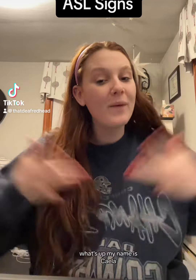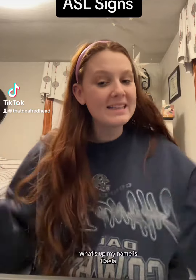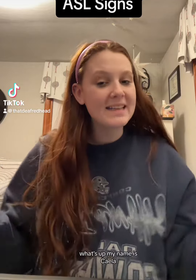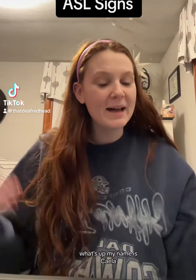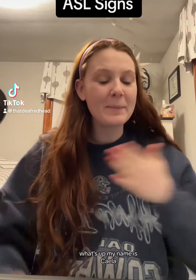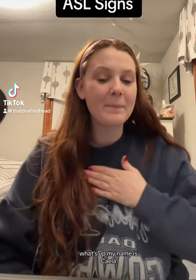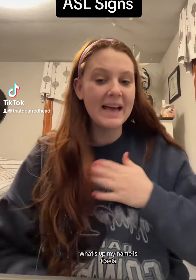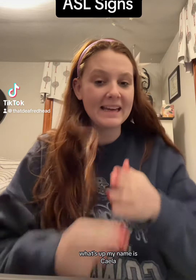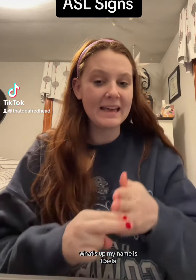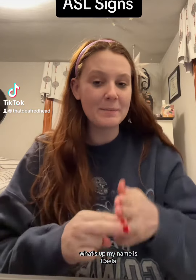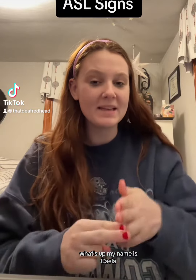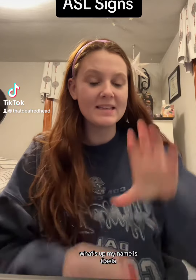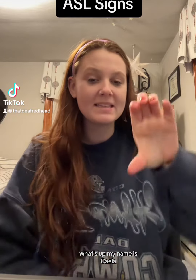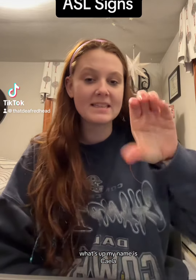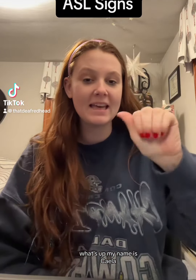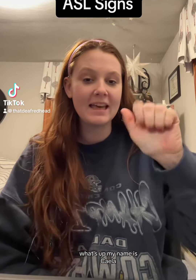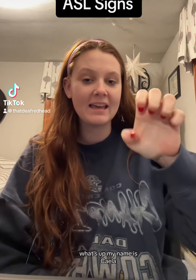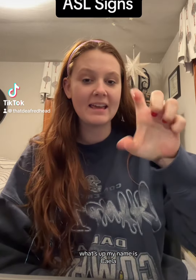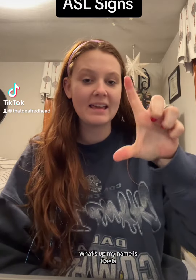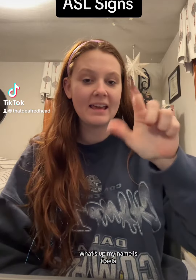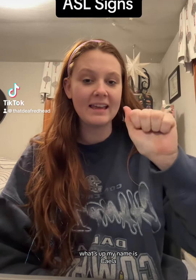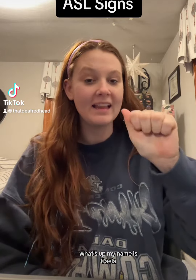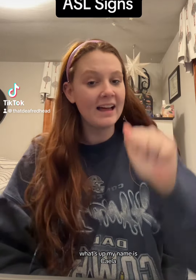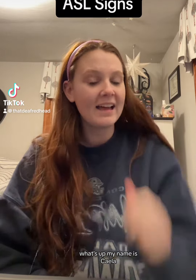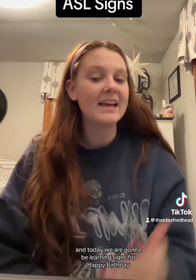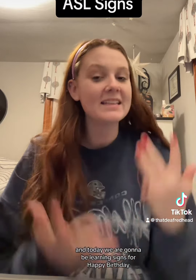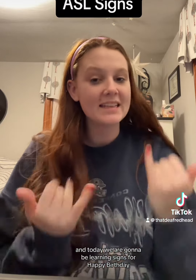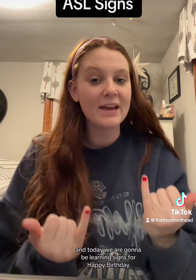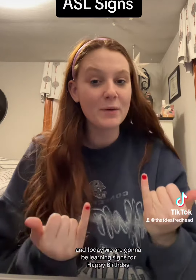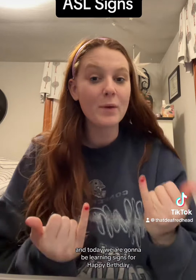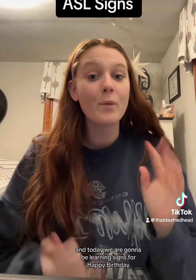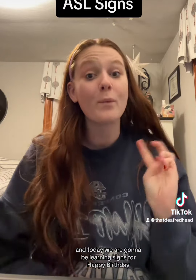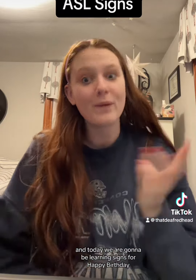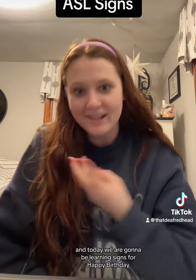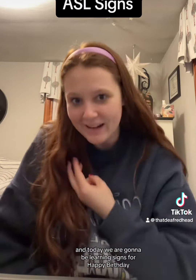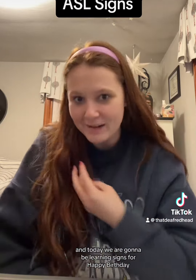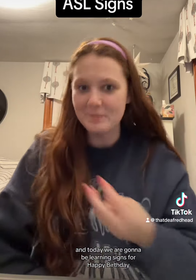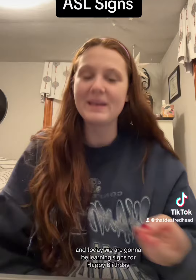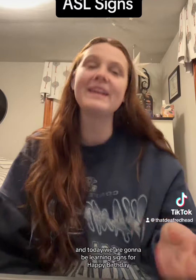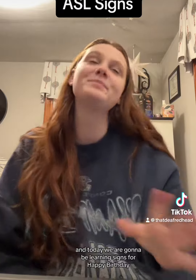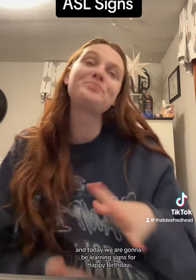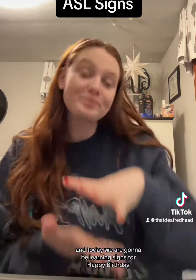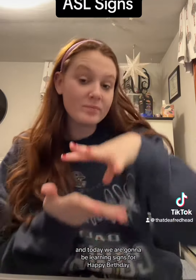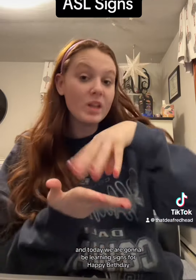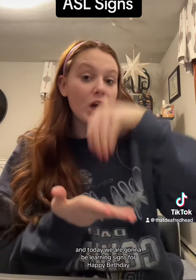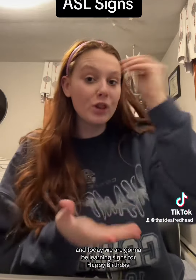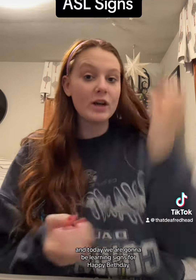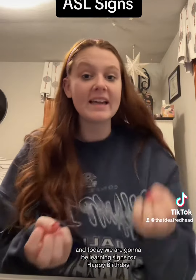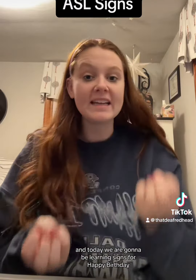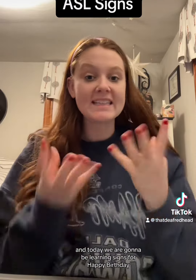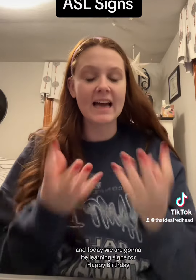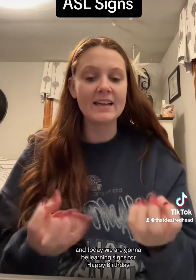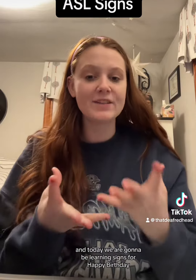What's up? My name is Caela, and today we are going to be learning signs